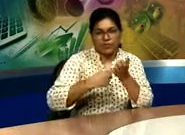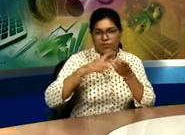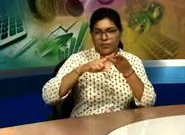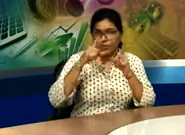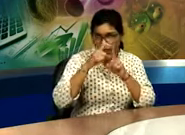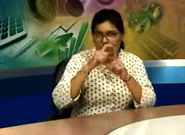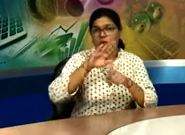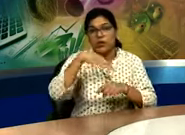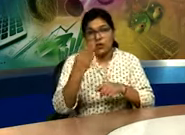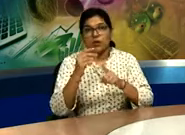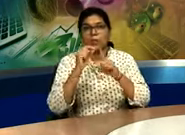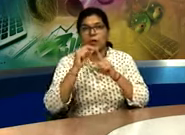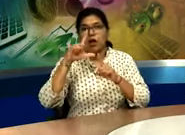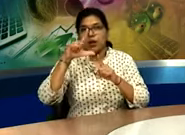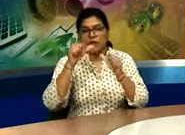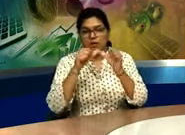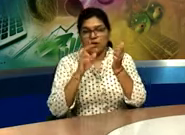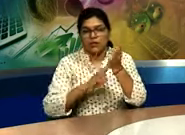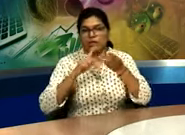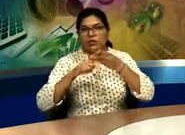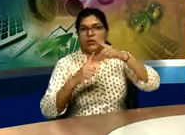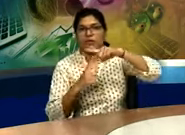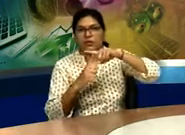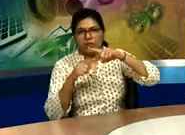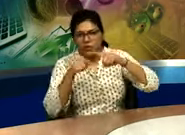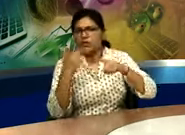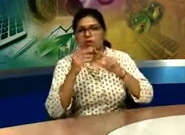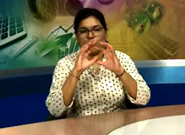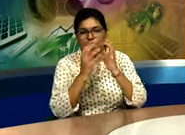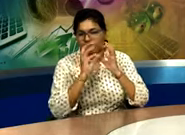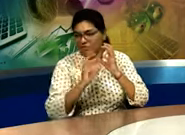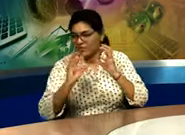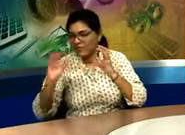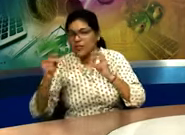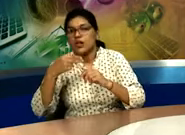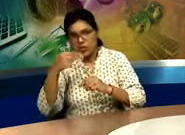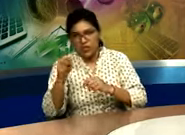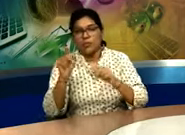And we all call it as red planet